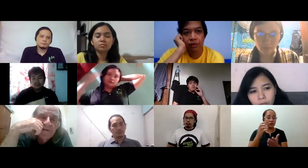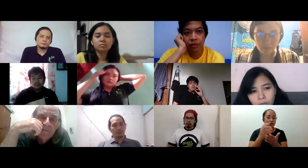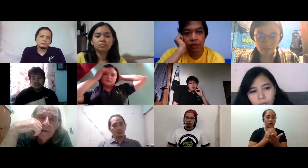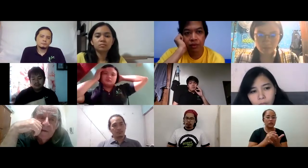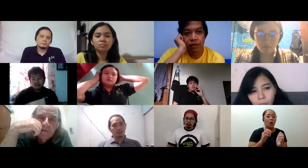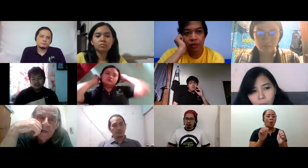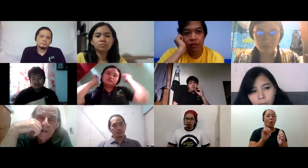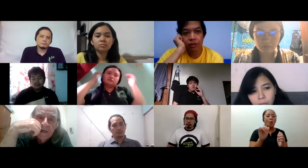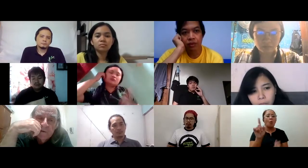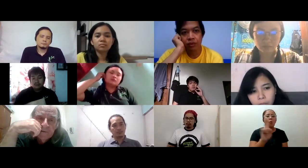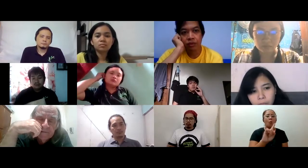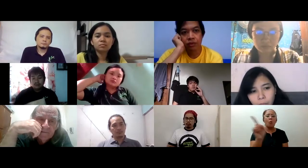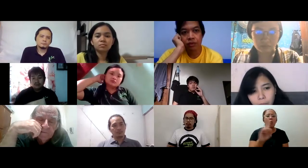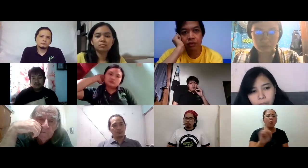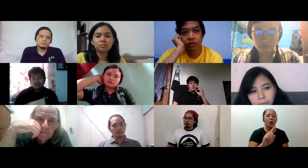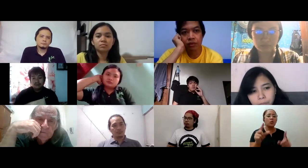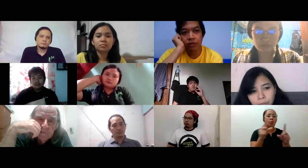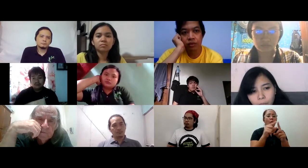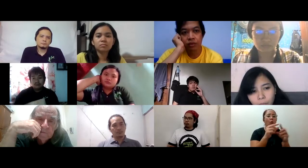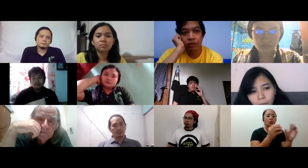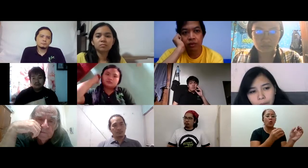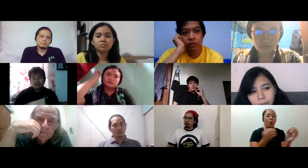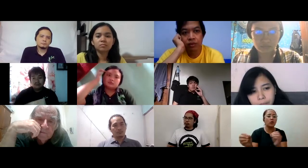for Filipino sign language?